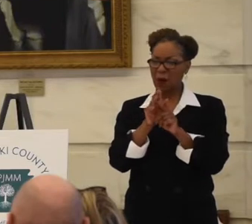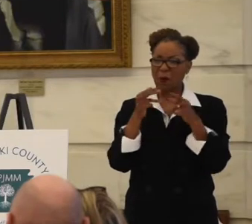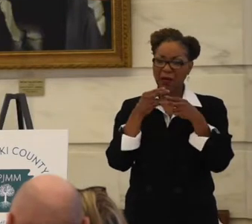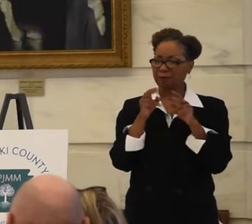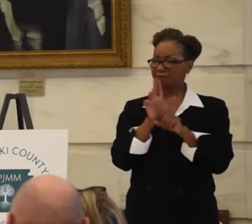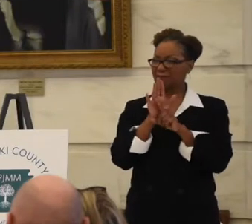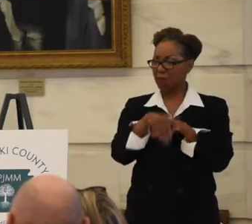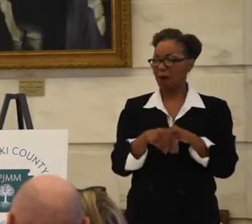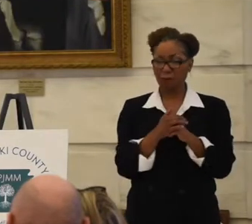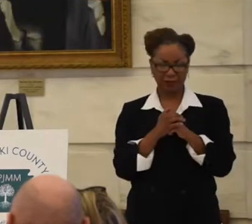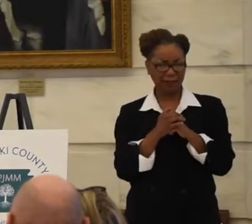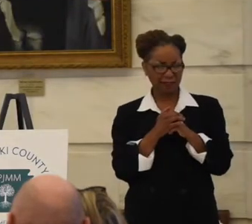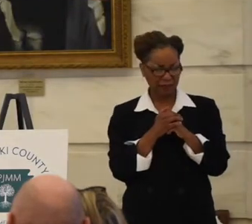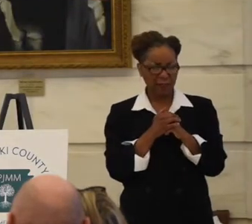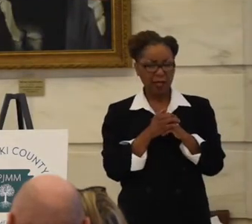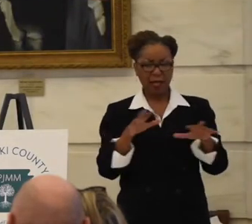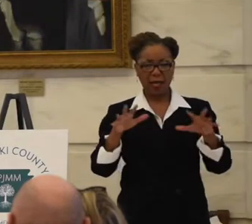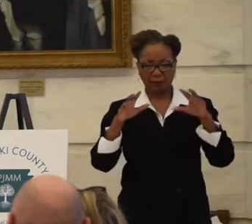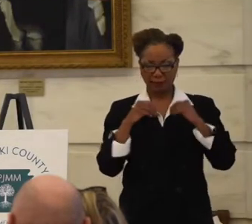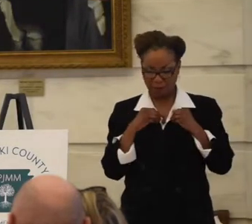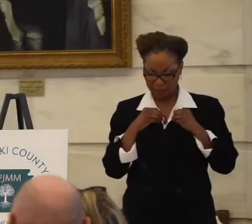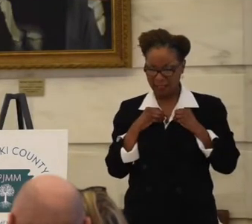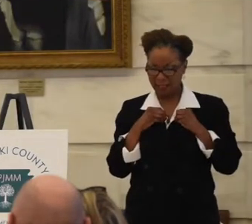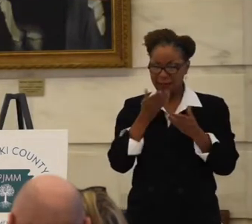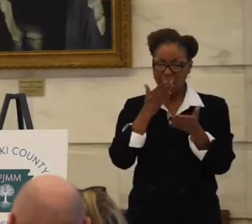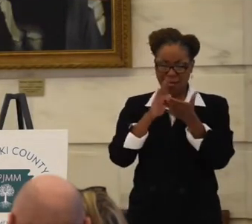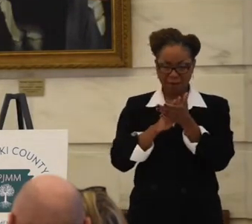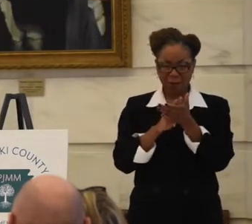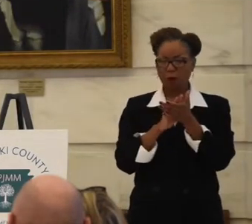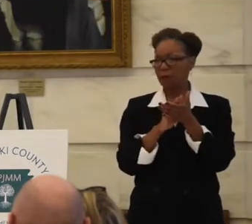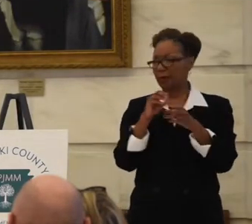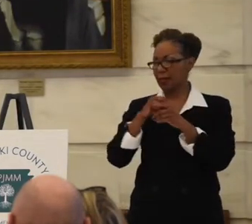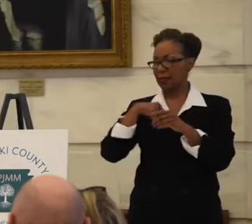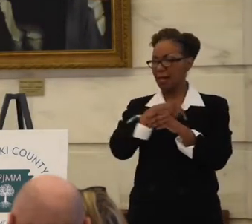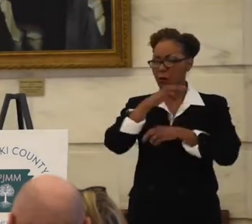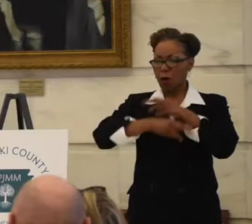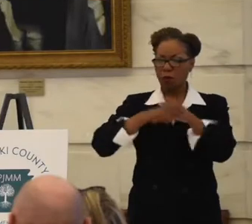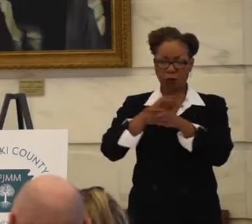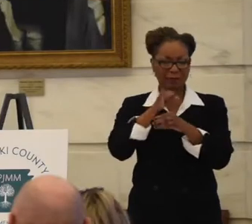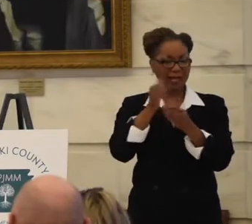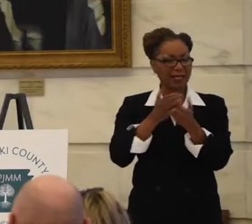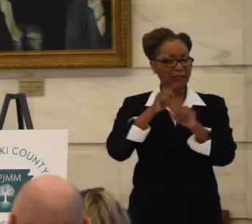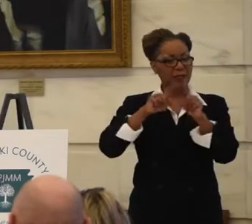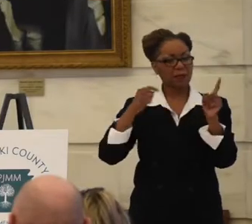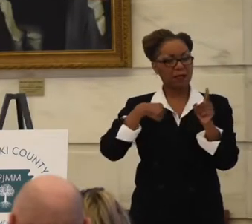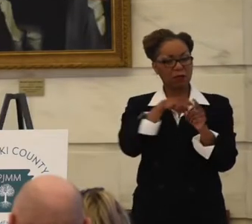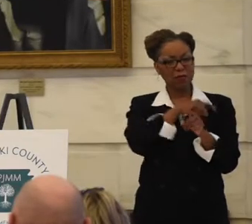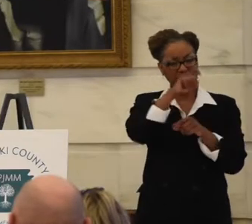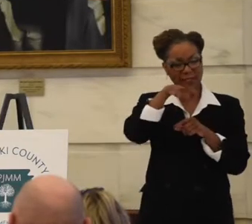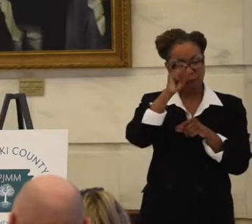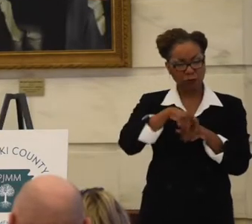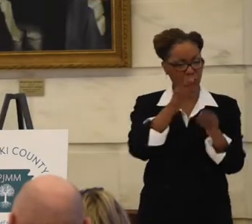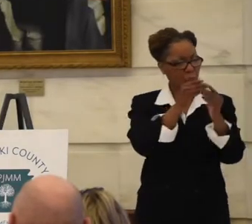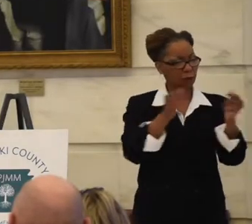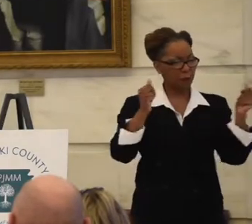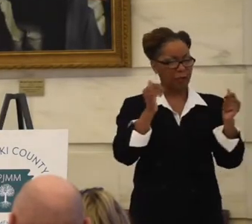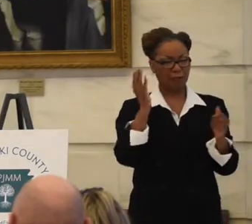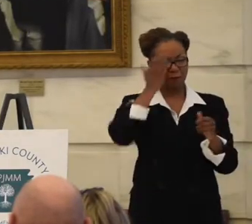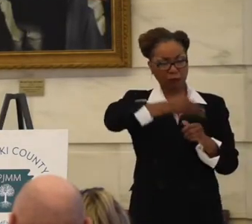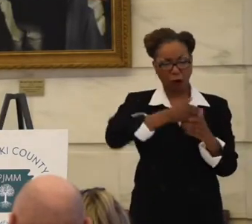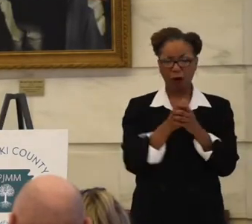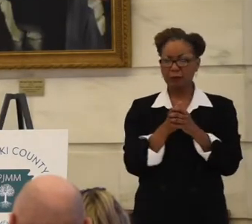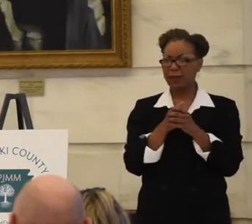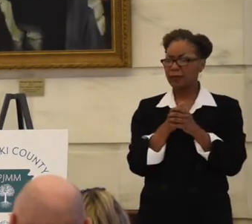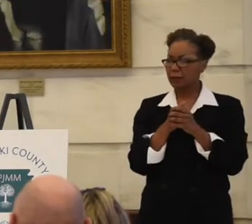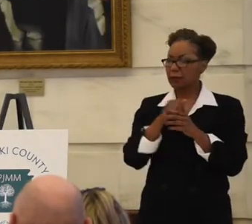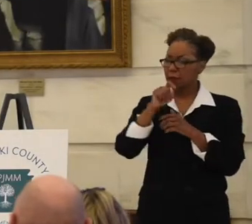Accepting the reality of the evil that thrives in the world we live in isn't easy, but it's time to move past the facade. It's time